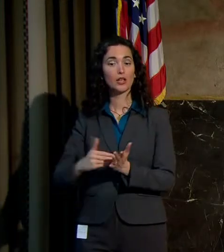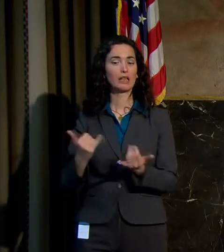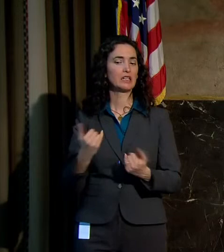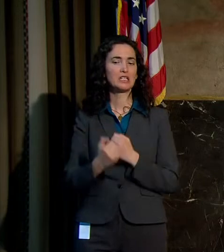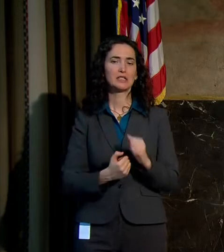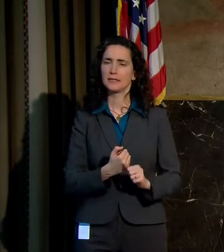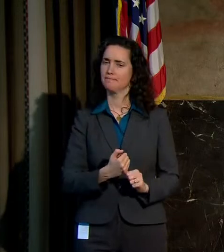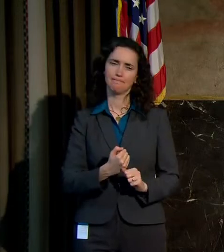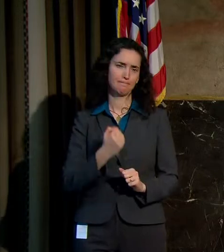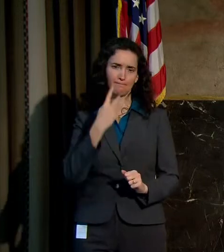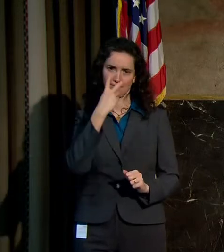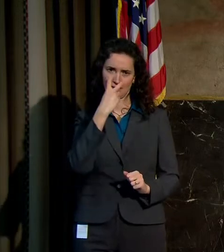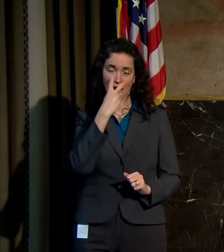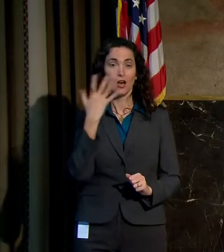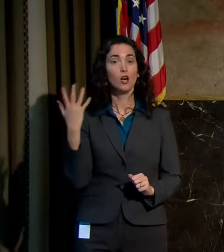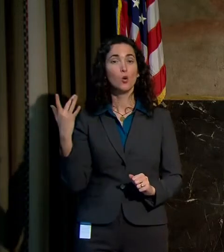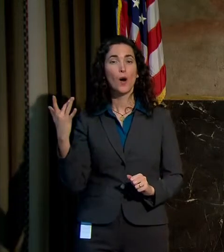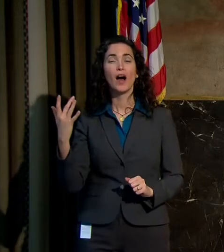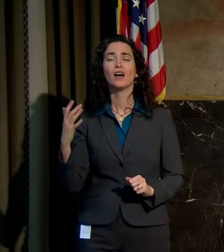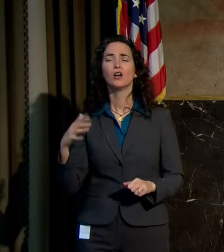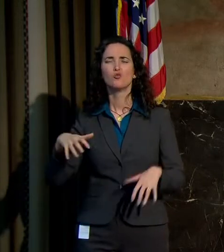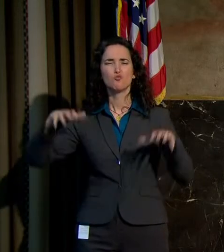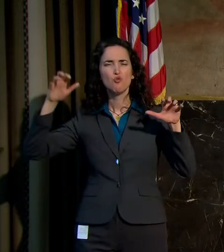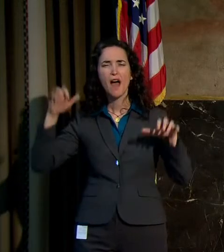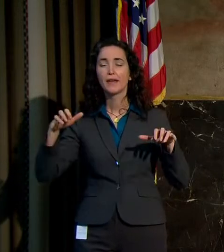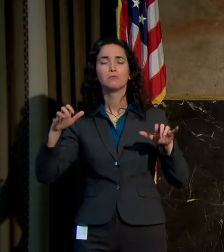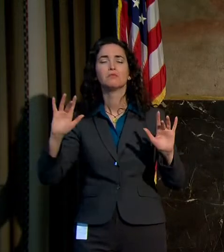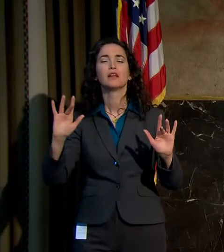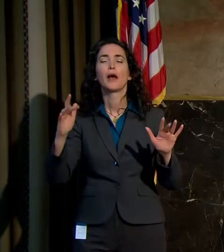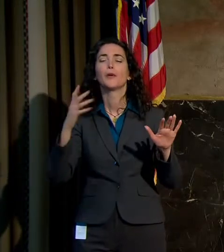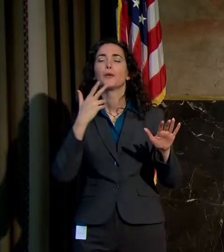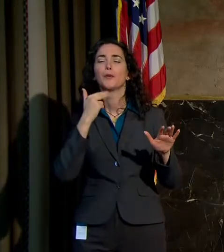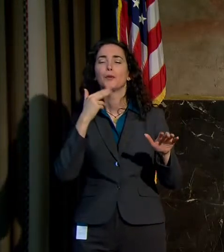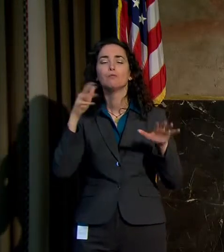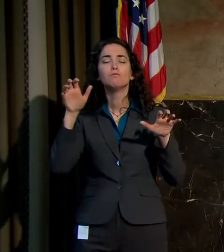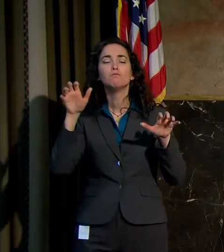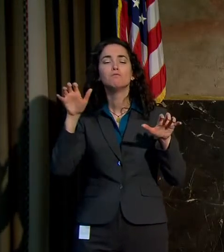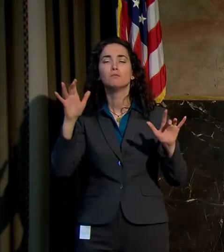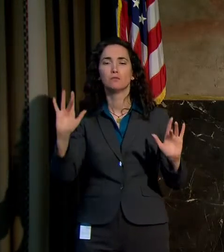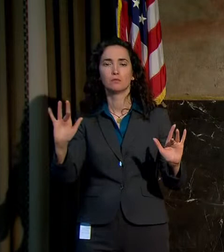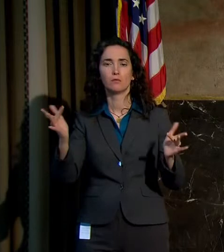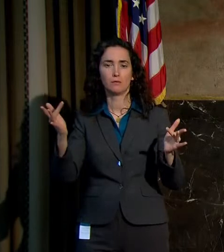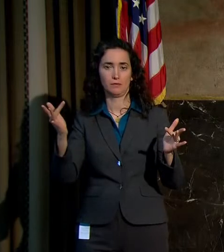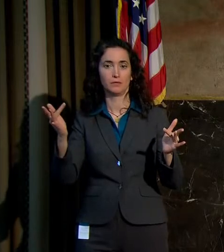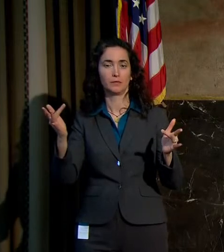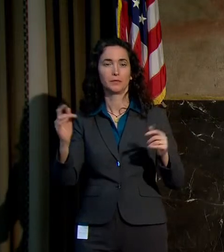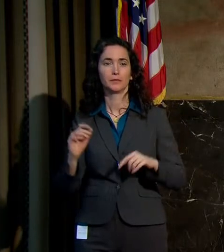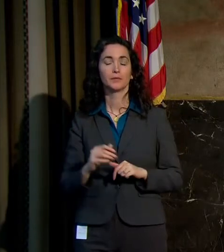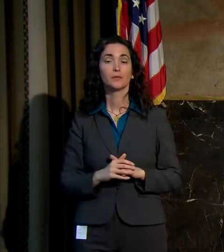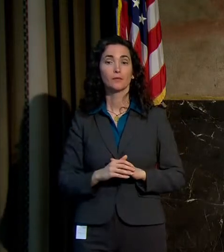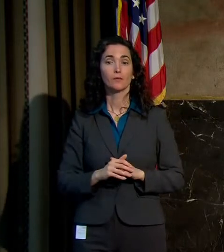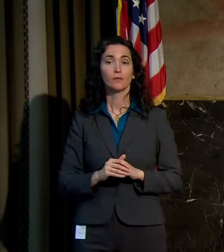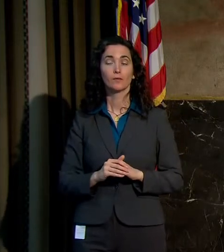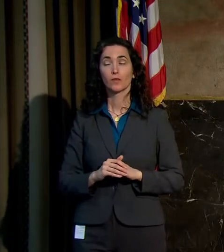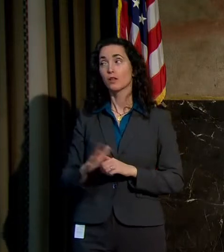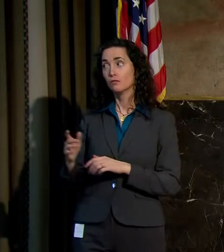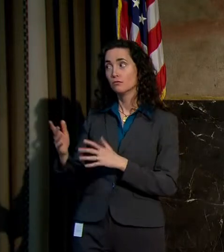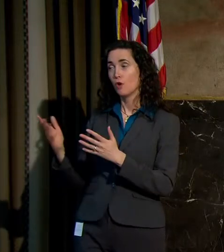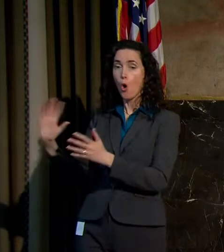because the precipitation will be such a short duration and such a small amount, at least